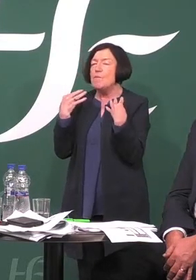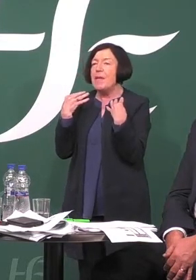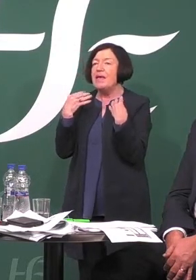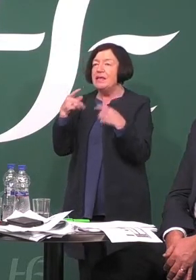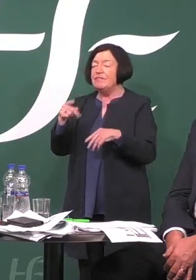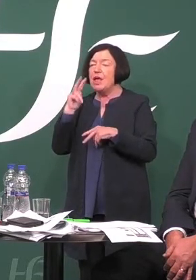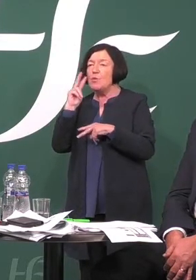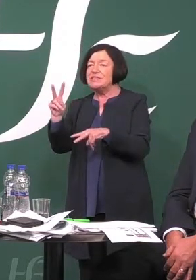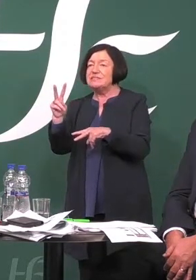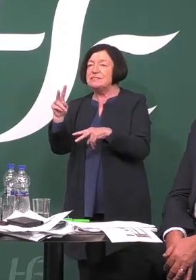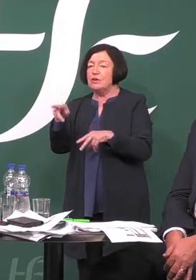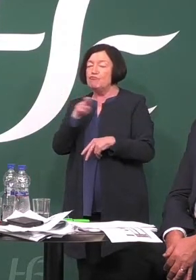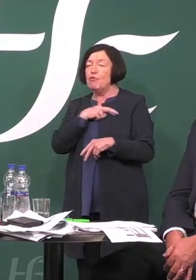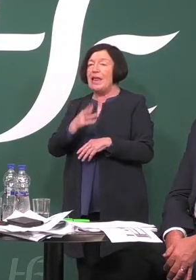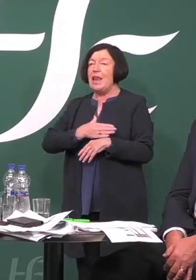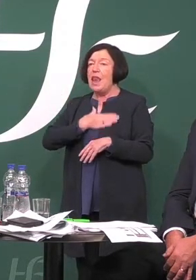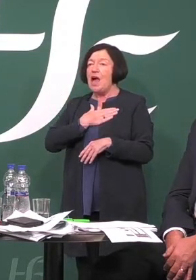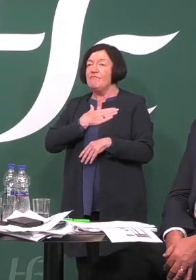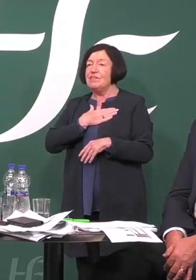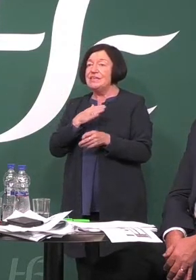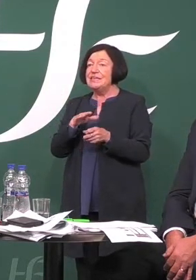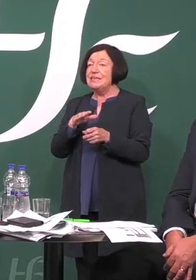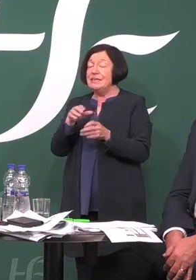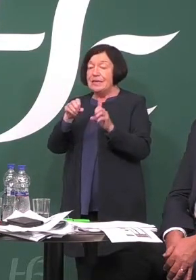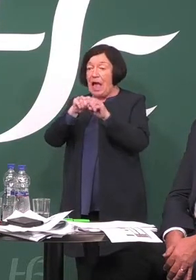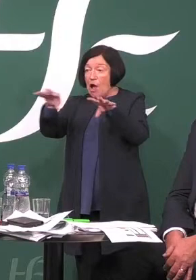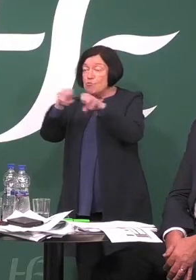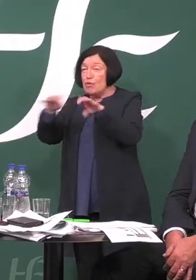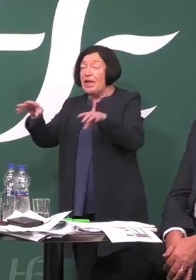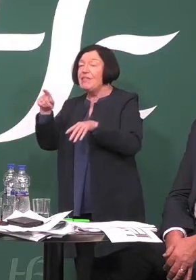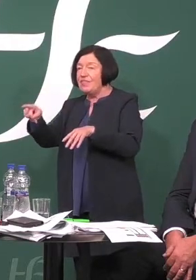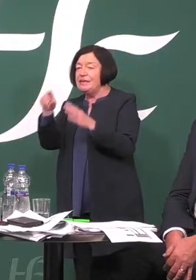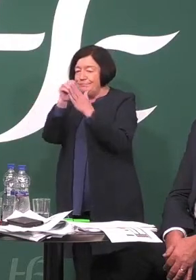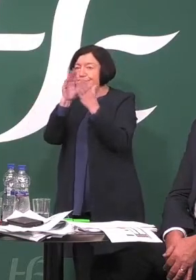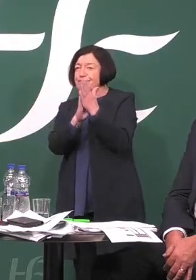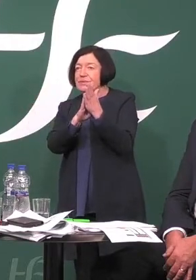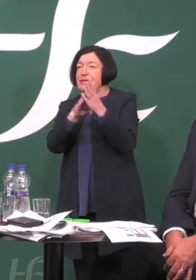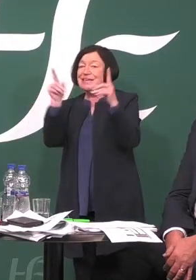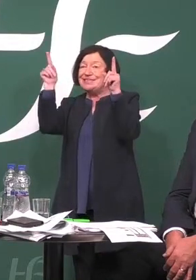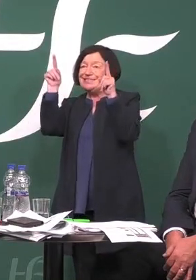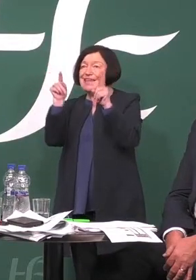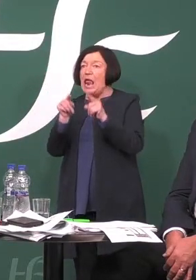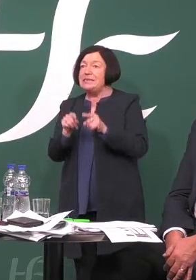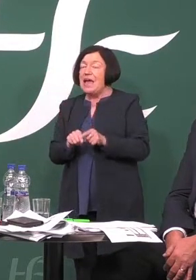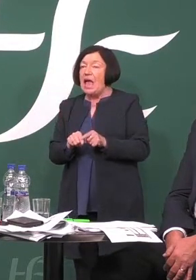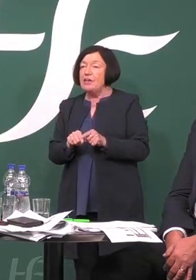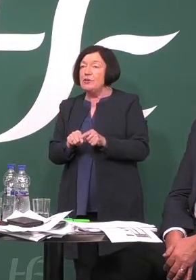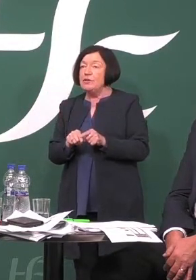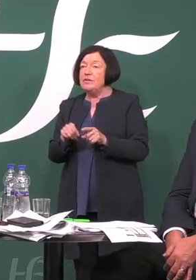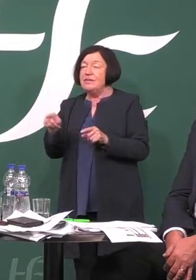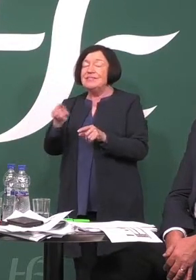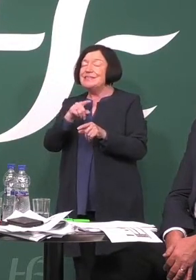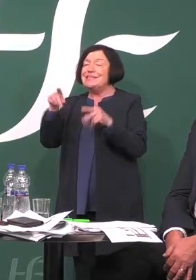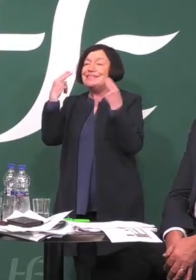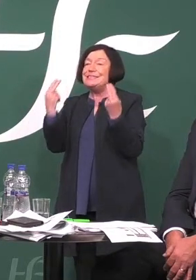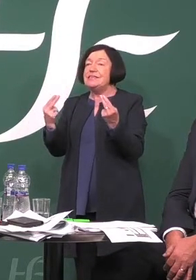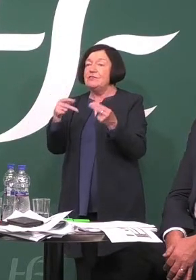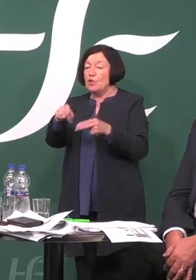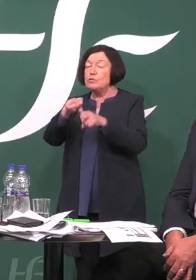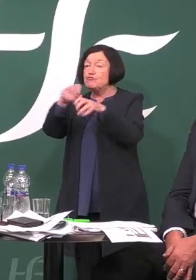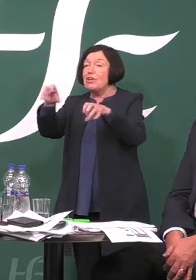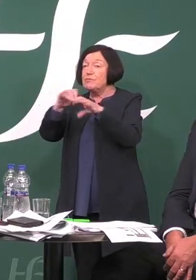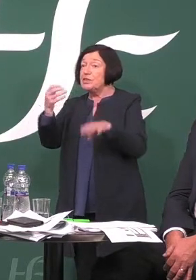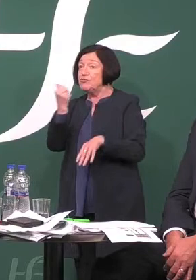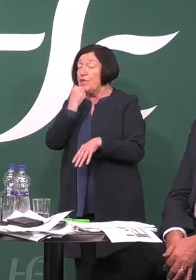they were seeing the real life histories, the real life outbreaks, and they did note that the Delta, they didn't need those